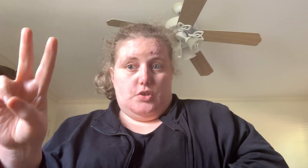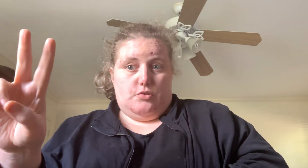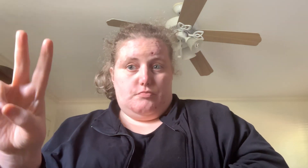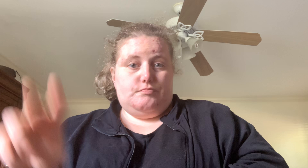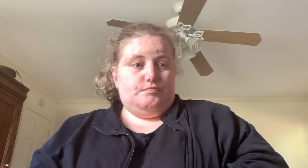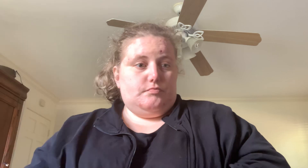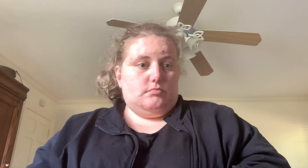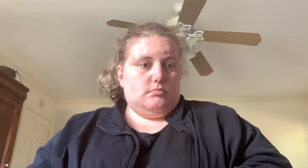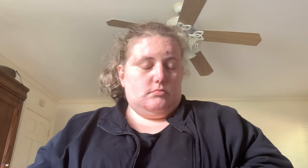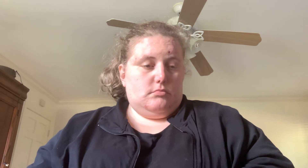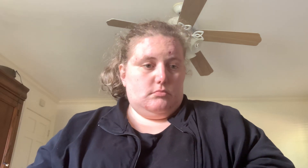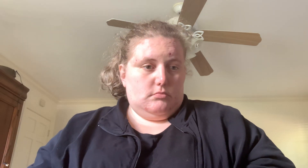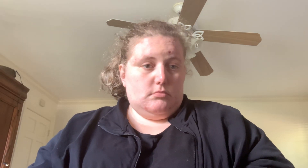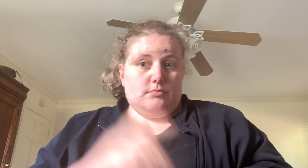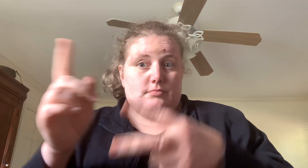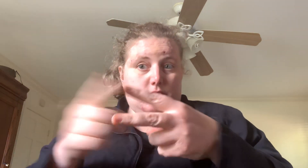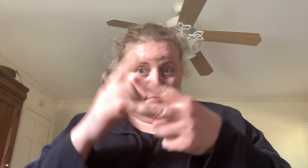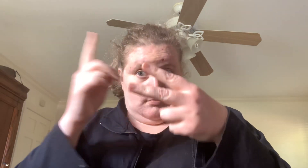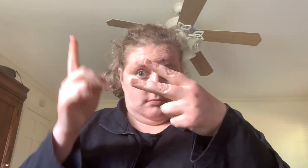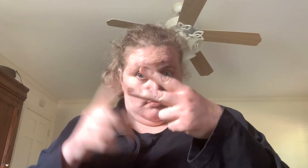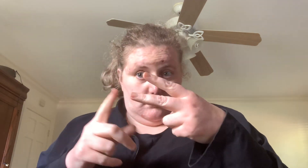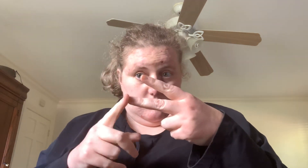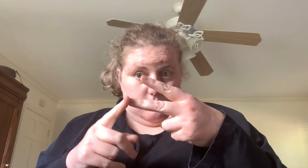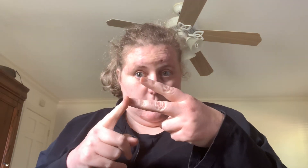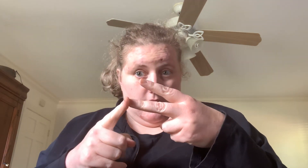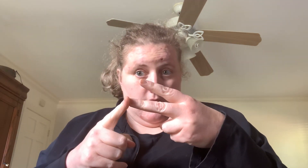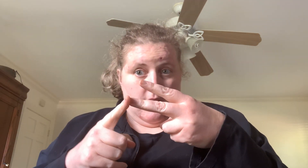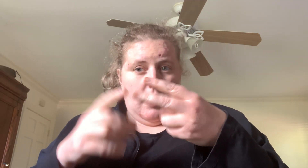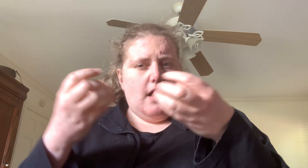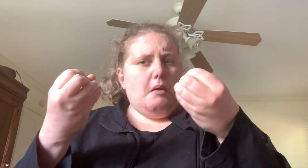moles of O2, how many moles of copper 2 oxide will be produced?